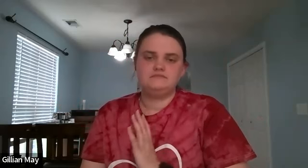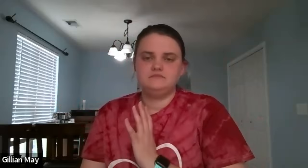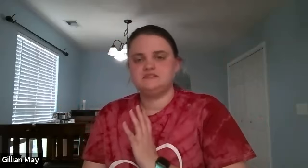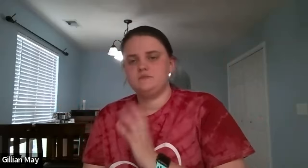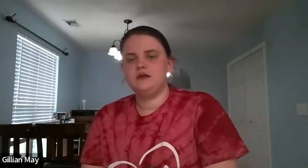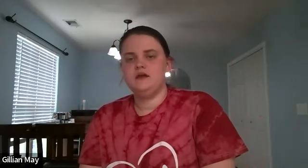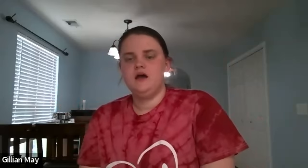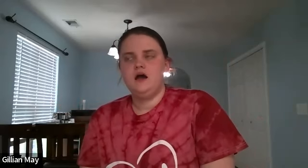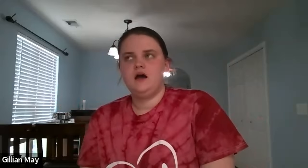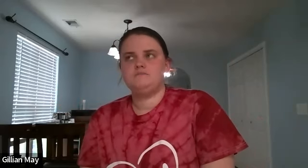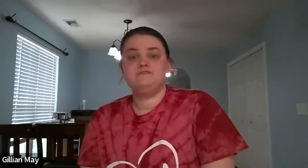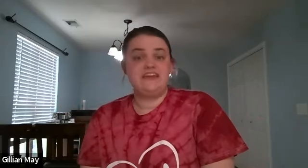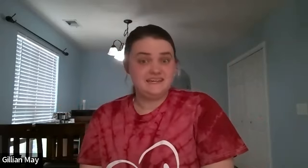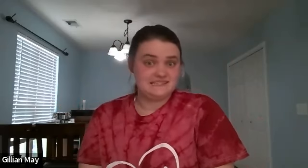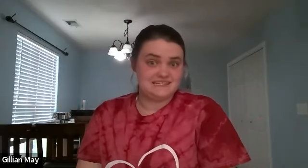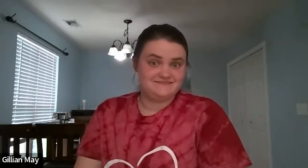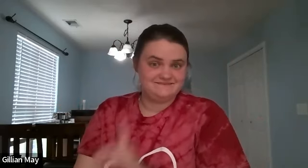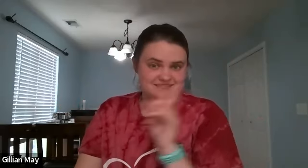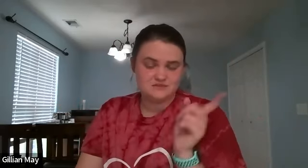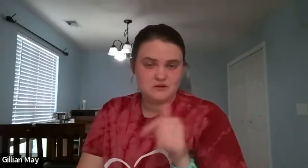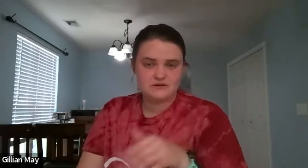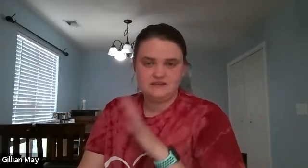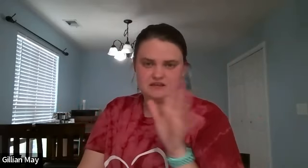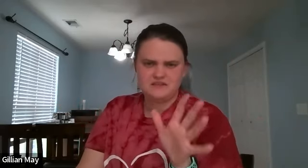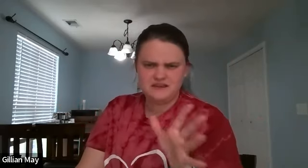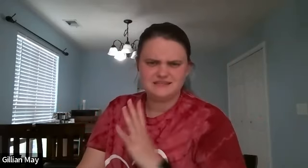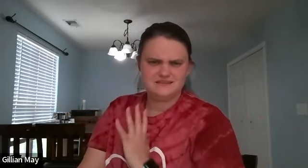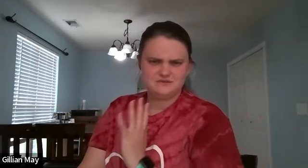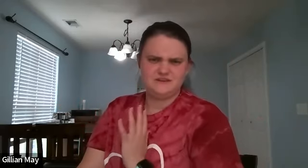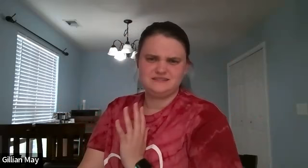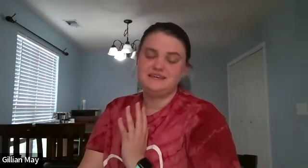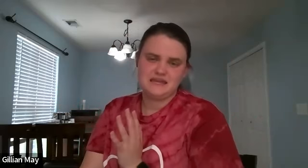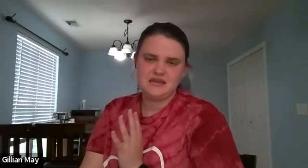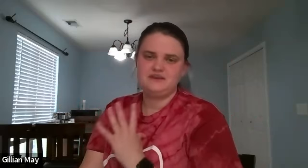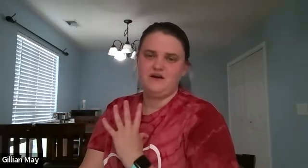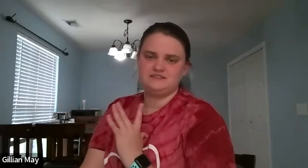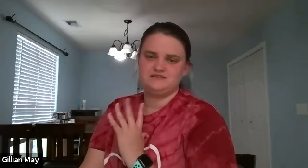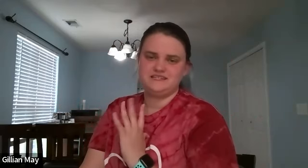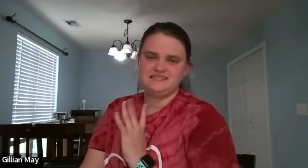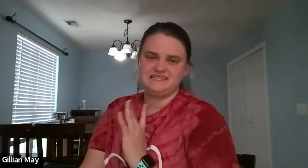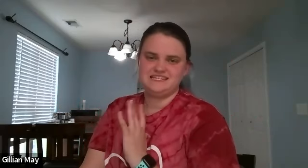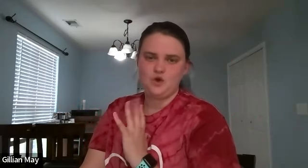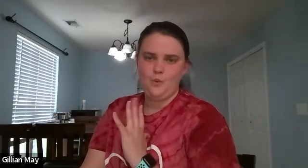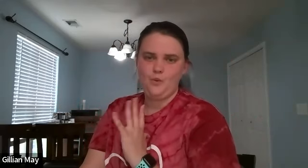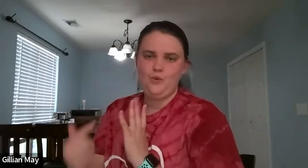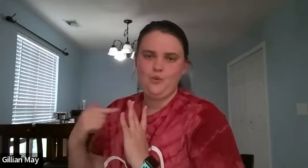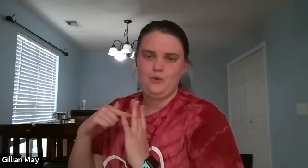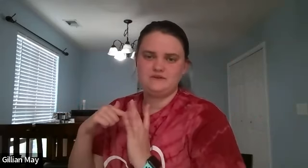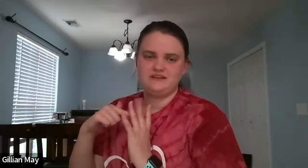the same way. Fancy, since we're already here, I think I said this was fancy. It can be. Also fancy is this. Ooh, with the wiggling